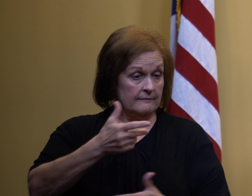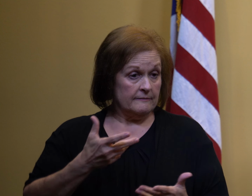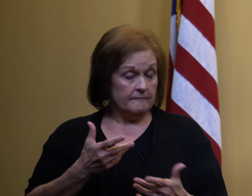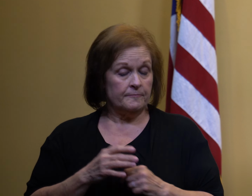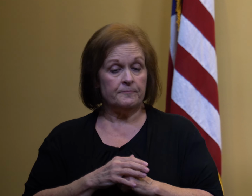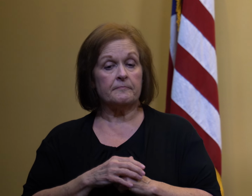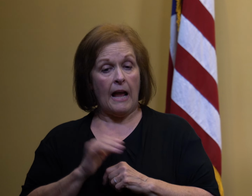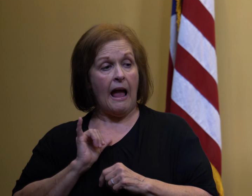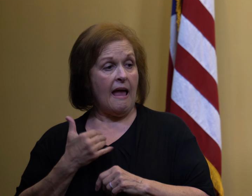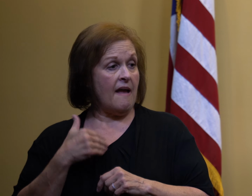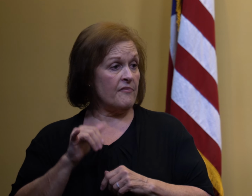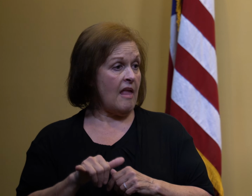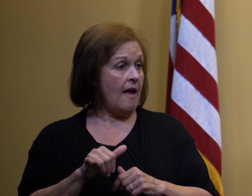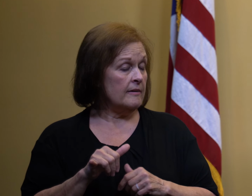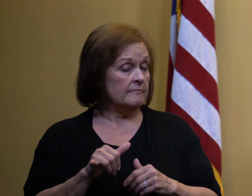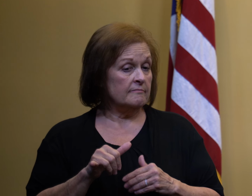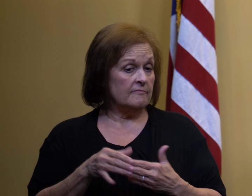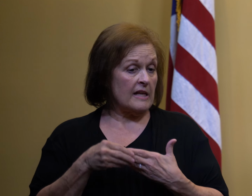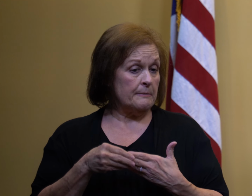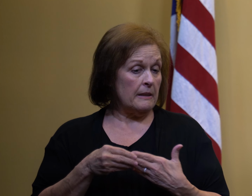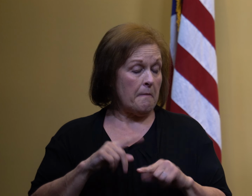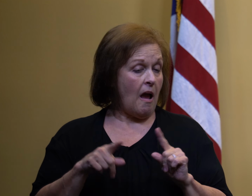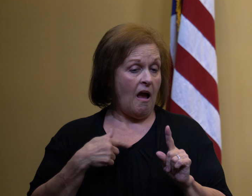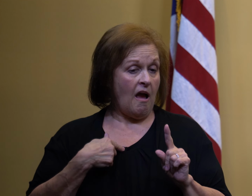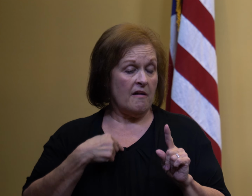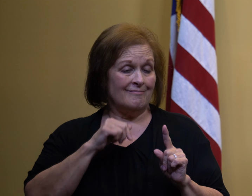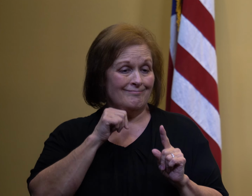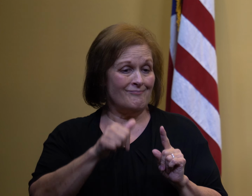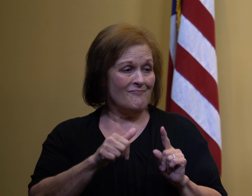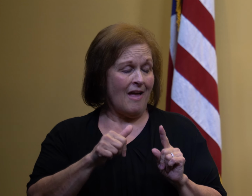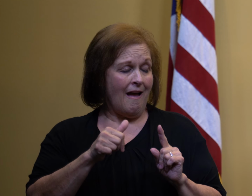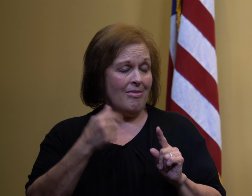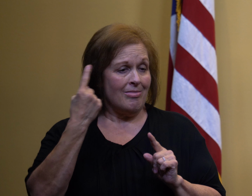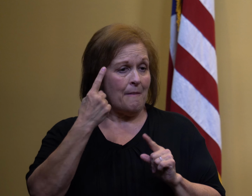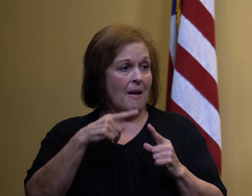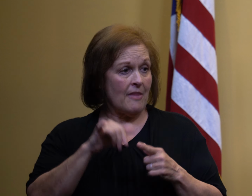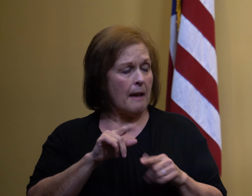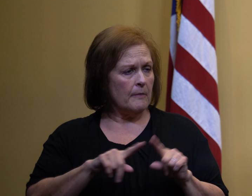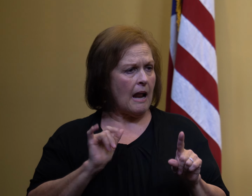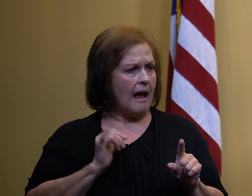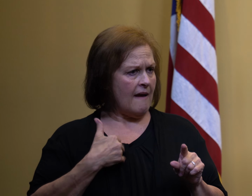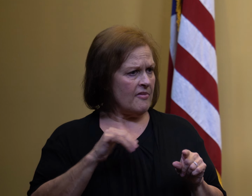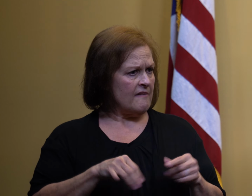do. It's not something that I've looked at just yet, but I do have that flexibility. Are you aware of any other